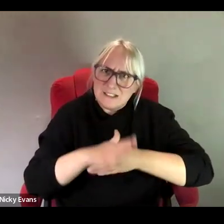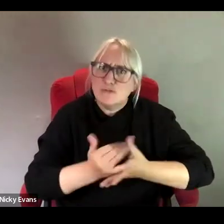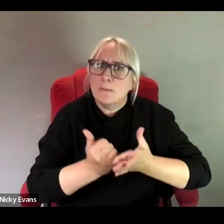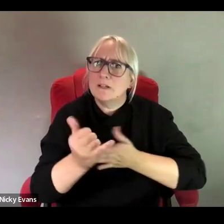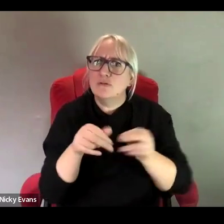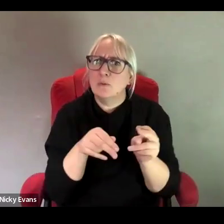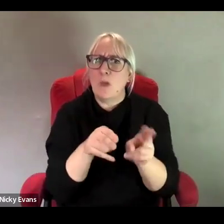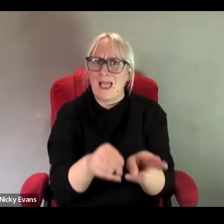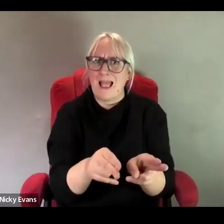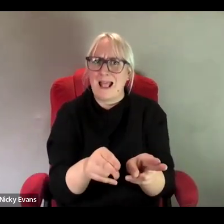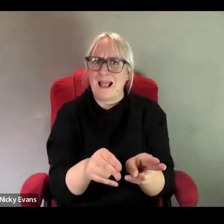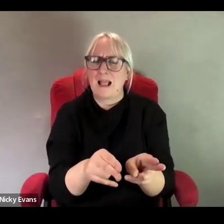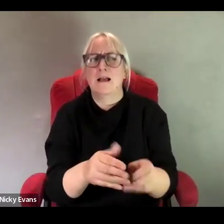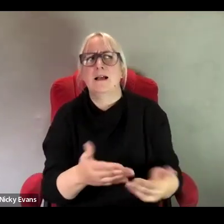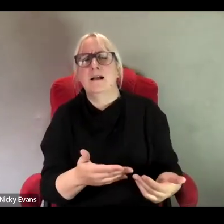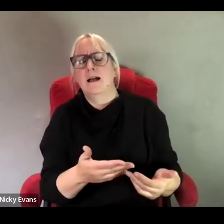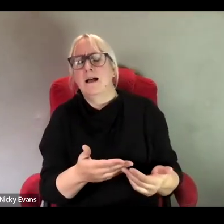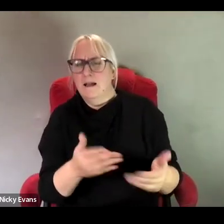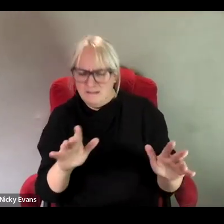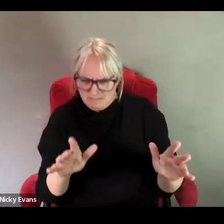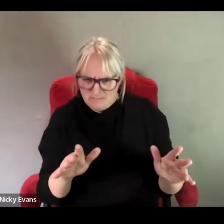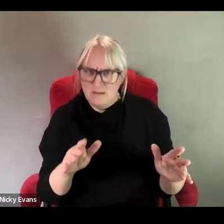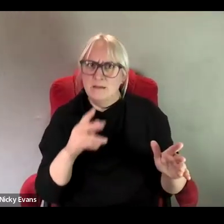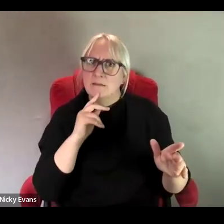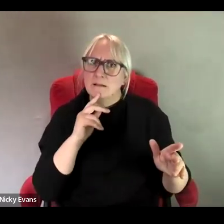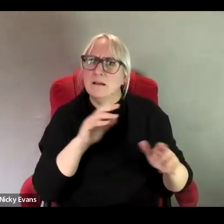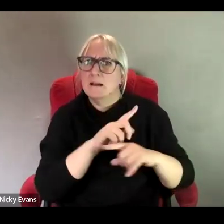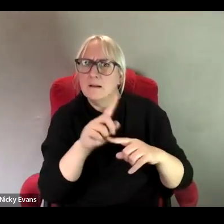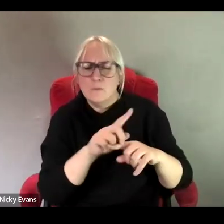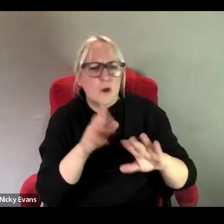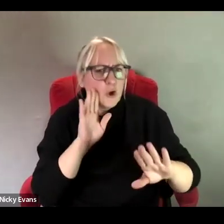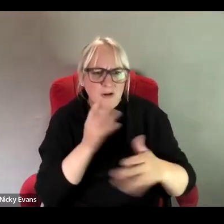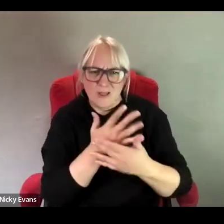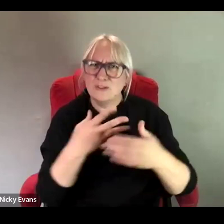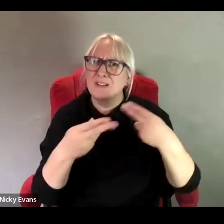course, all the news stories started coming out about the DNRs and